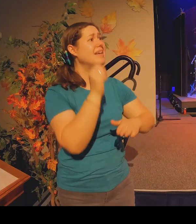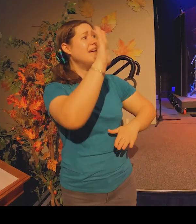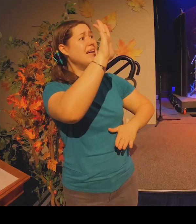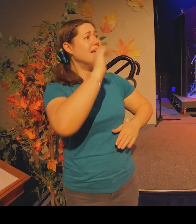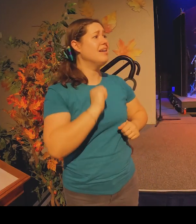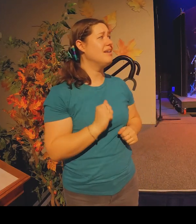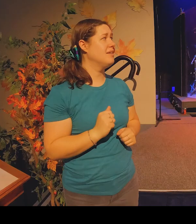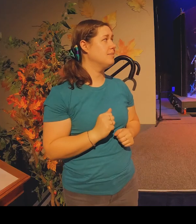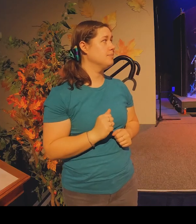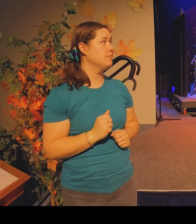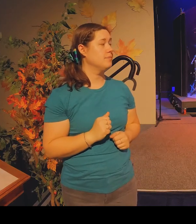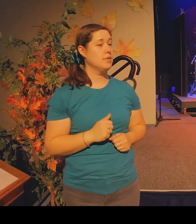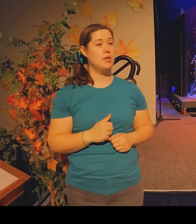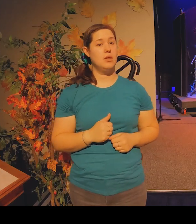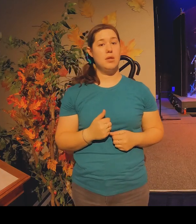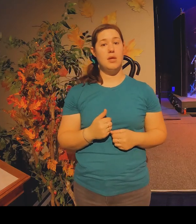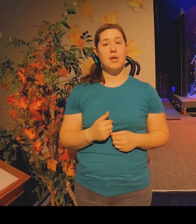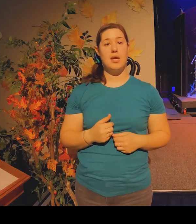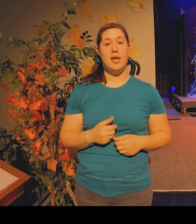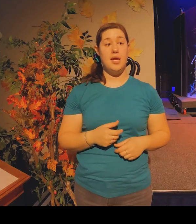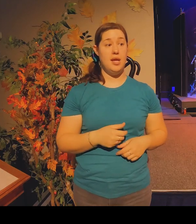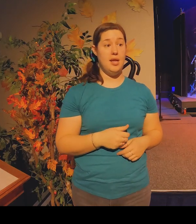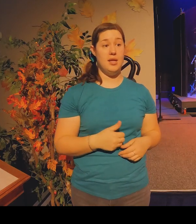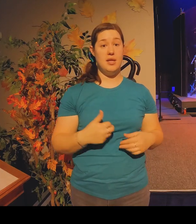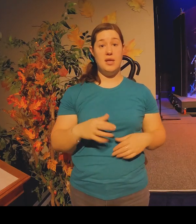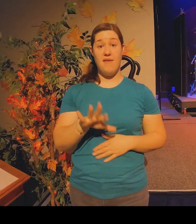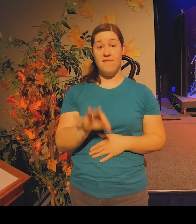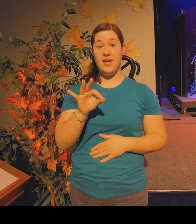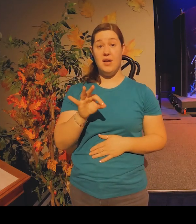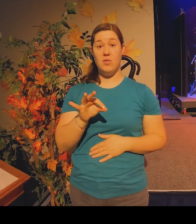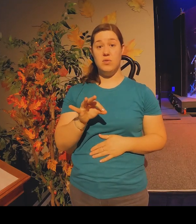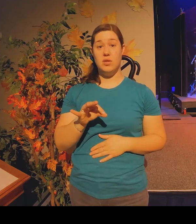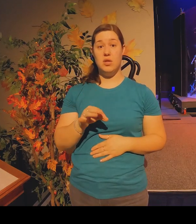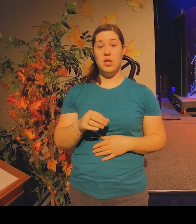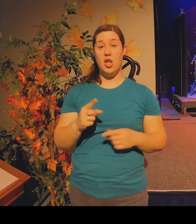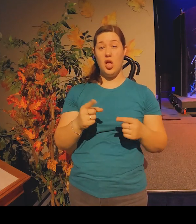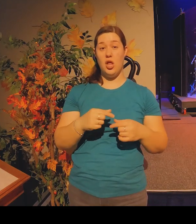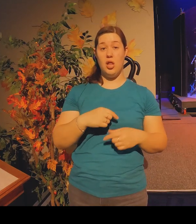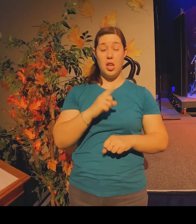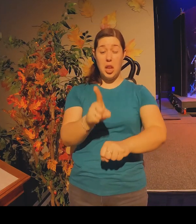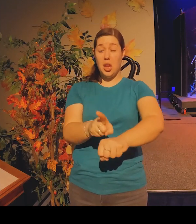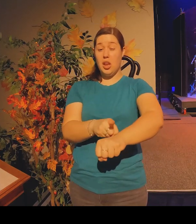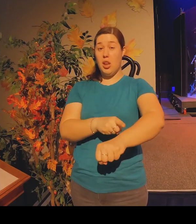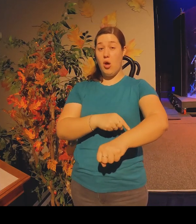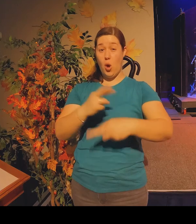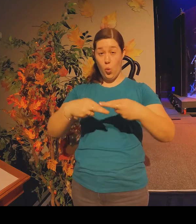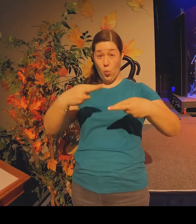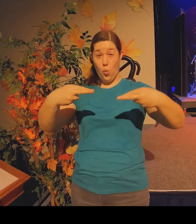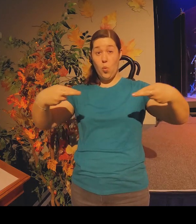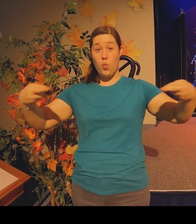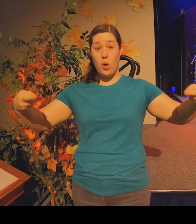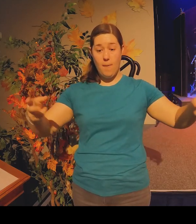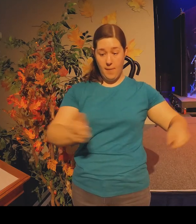of long rope and he threw it out to me and said, pull yourself in. He tied it around the dock and just